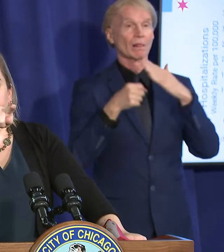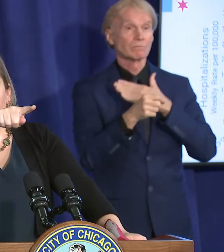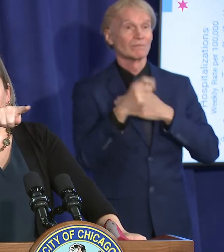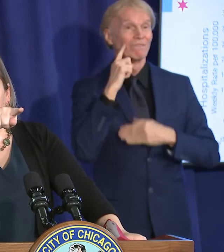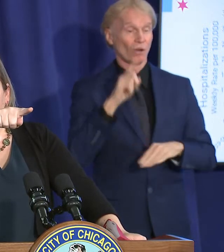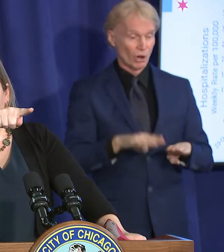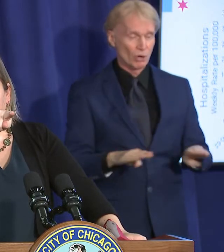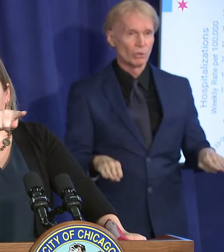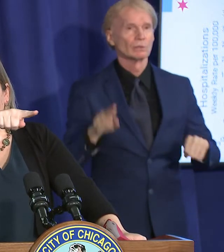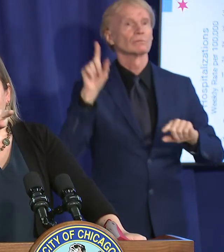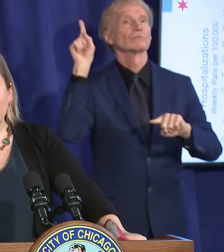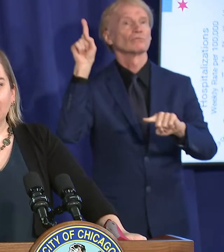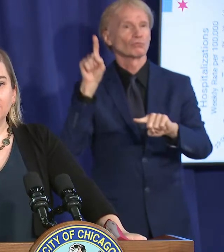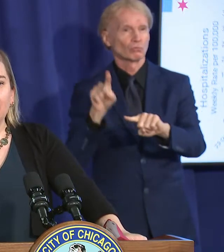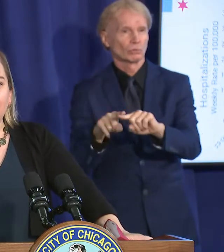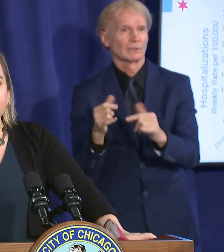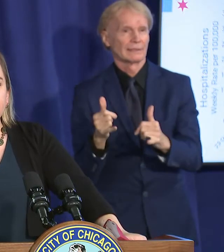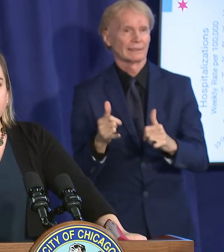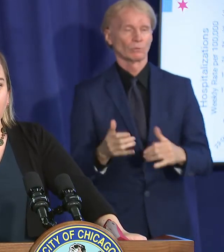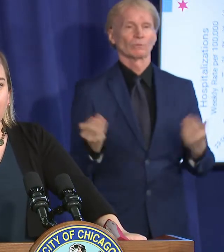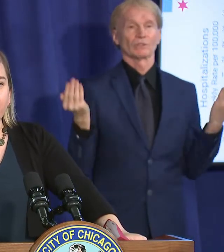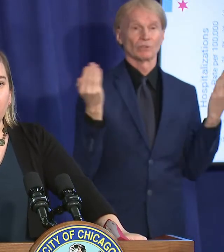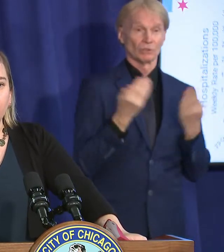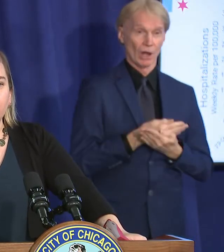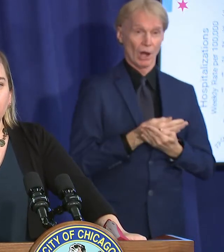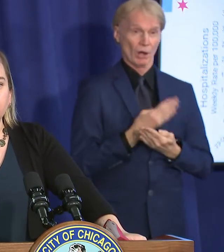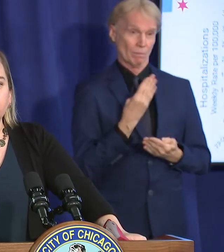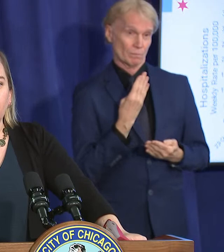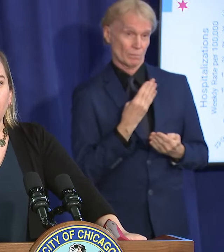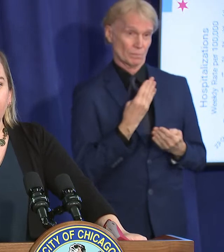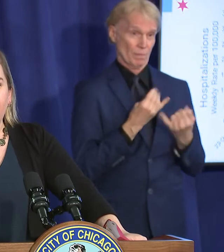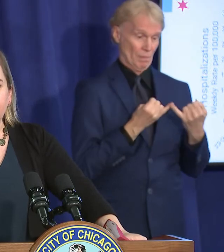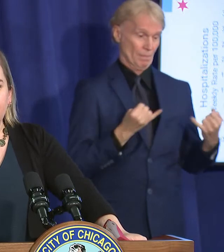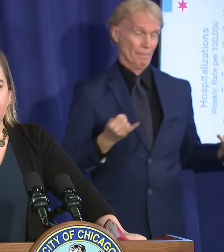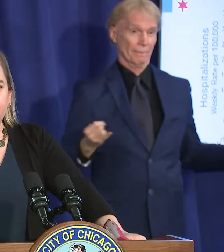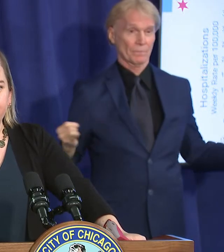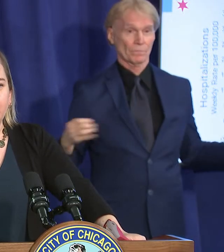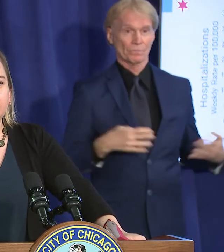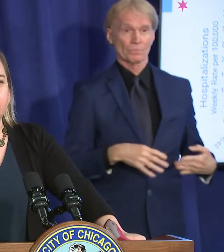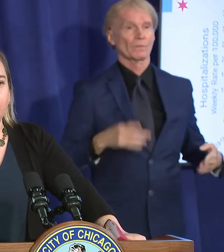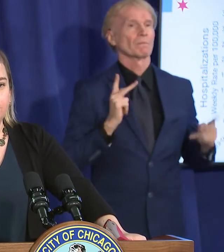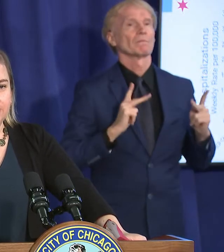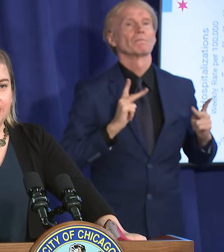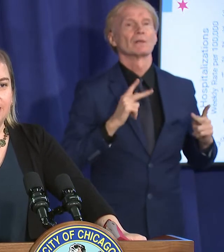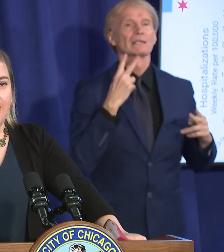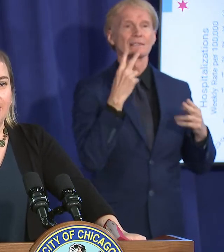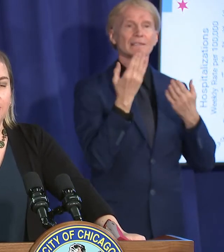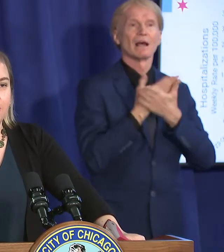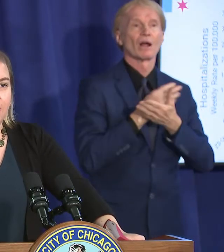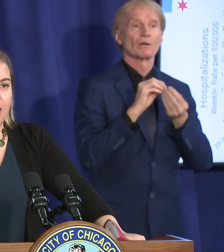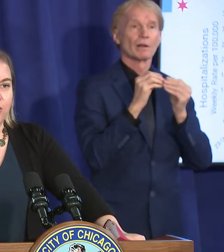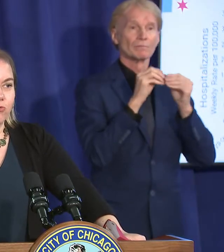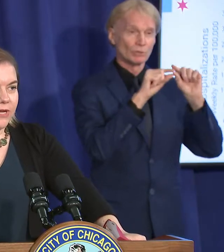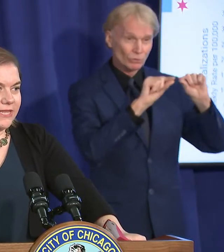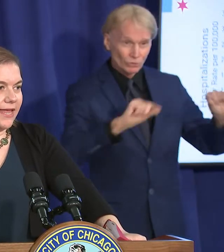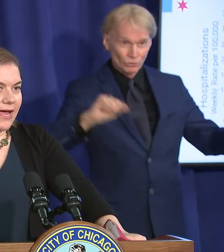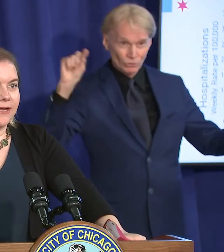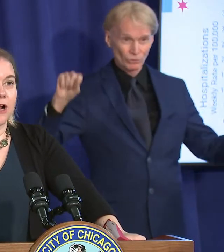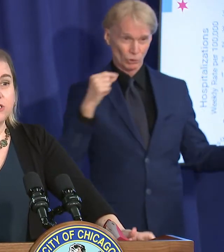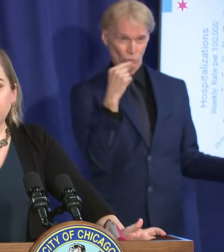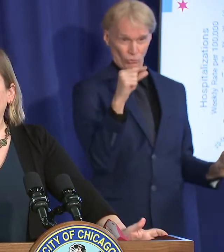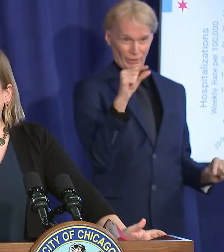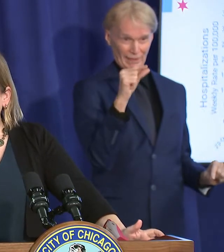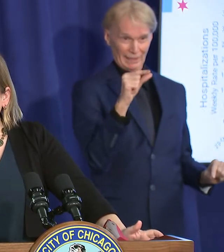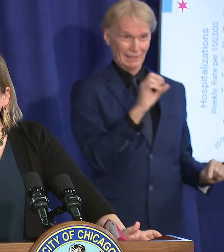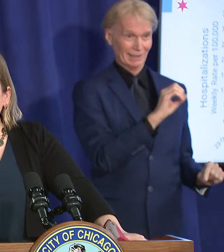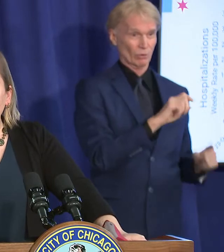The solid lines in this graph are among those who are unvaccinated. And so you see that green line